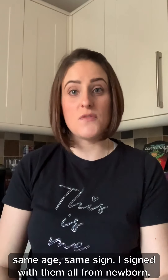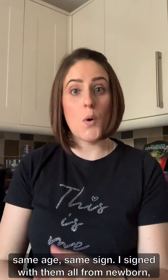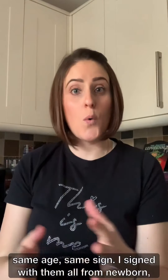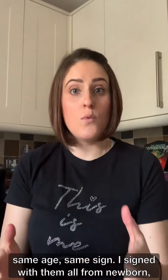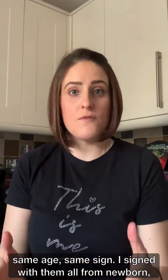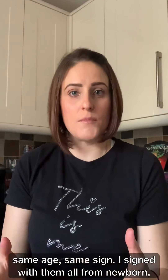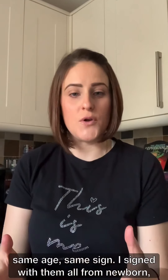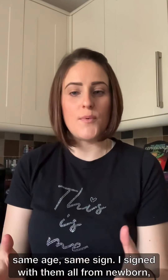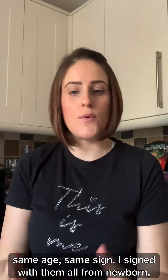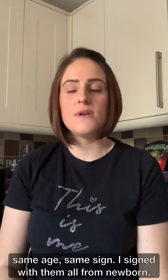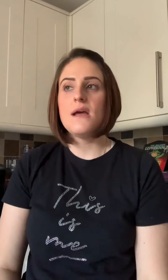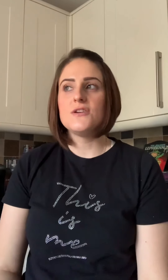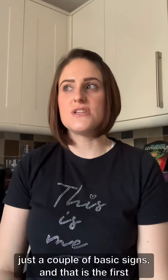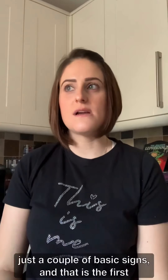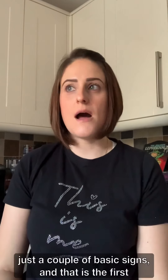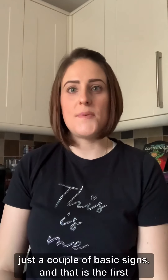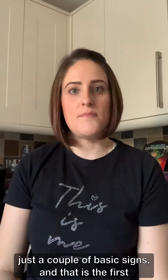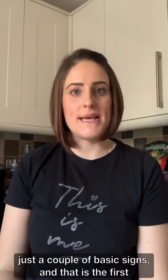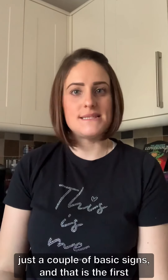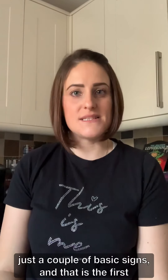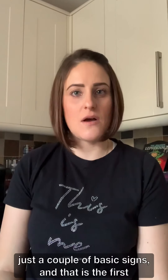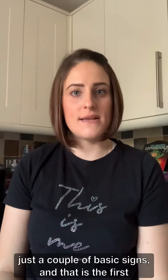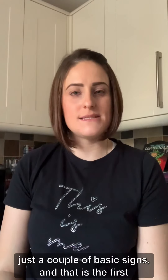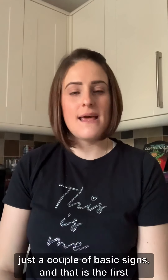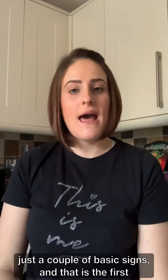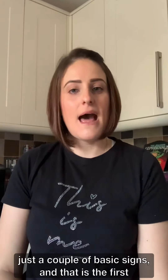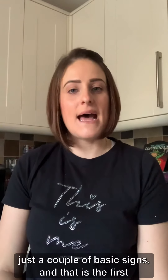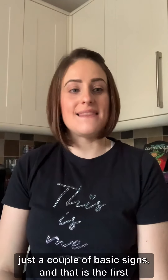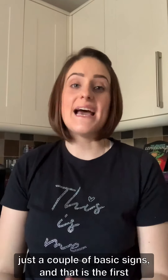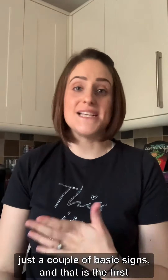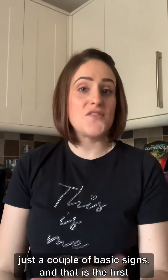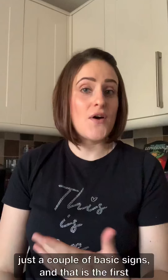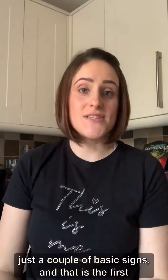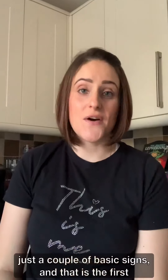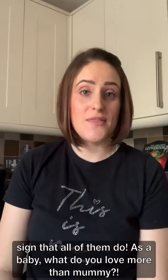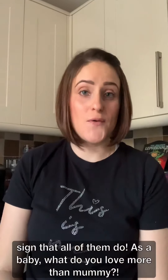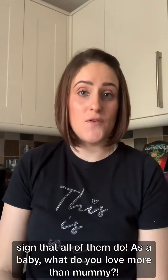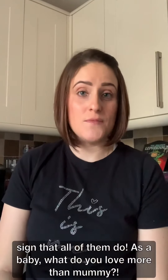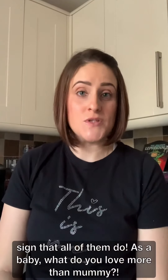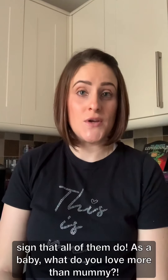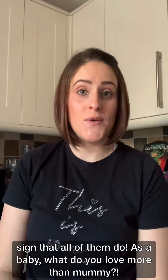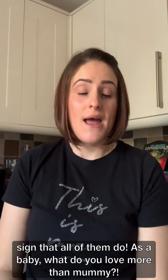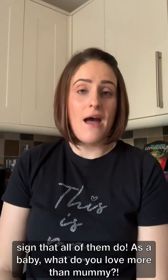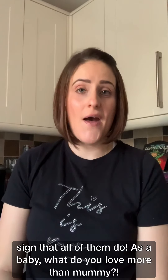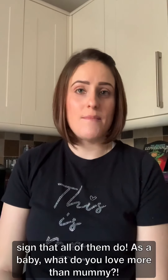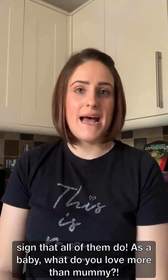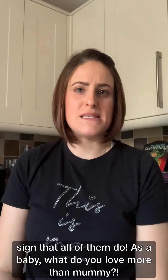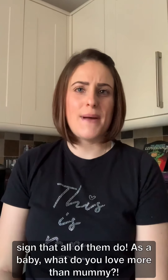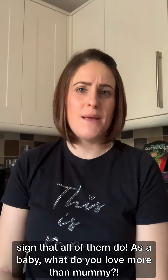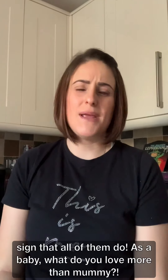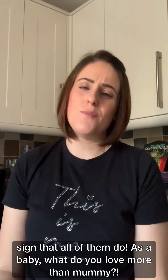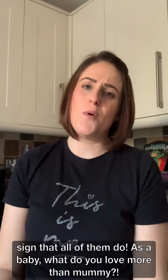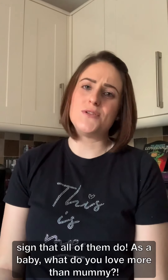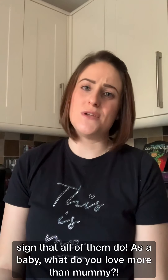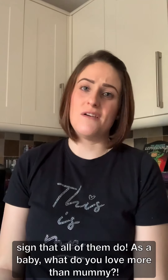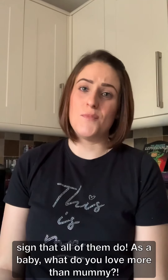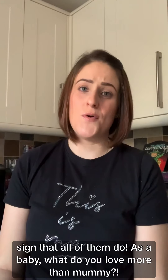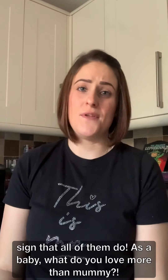them all from newborn just a couple of basic signs and that is the first sign that all of them do um as a baby what do you love more than